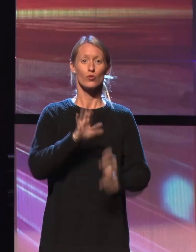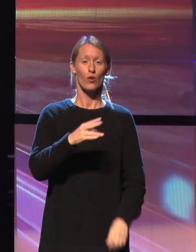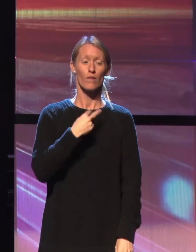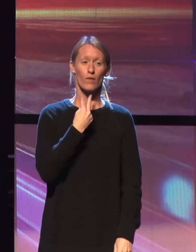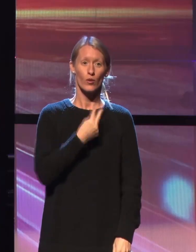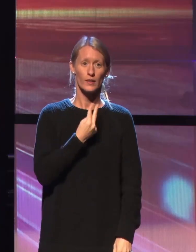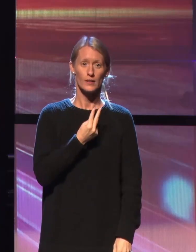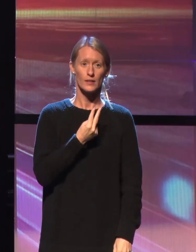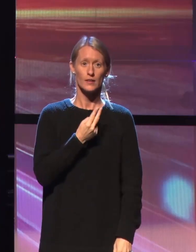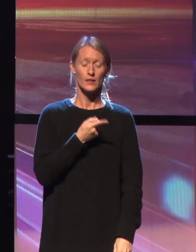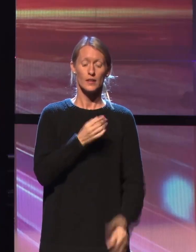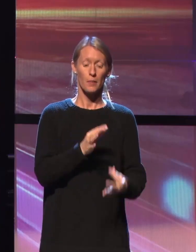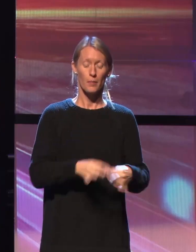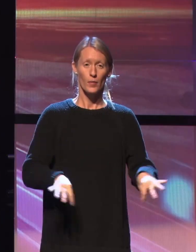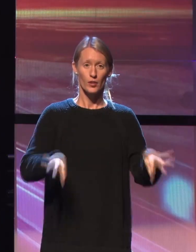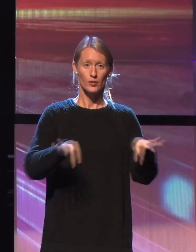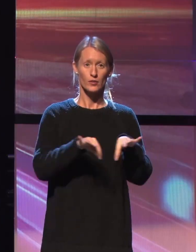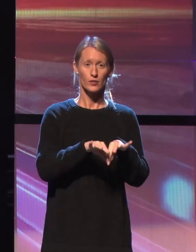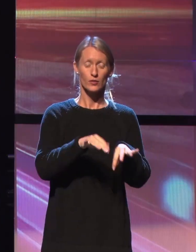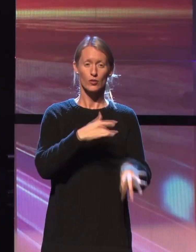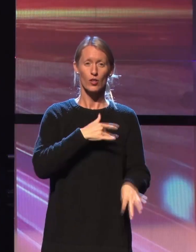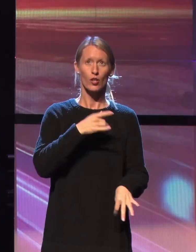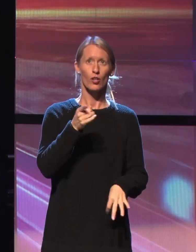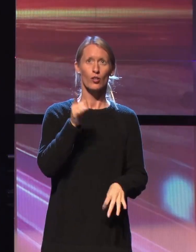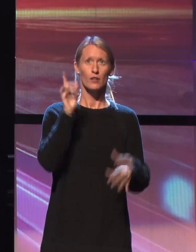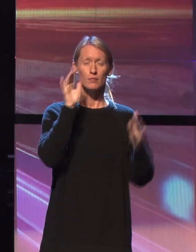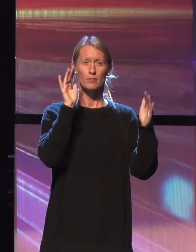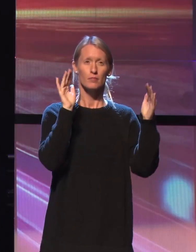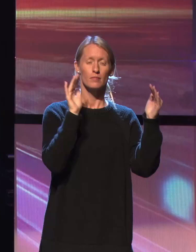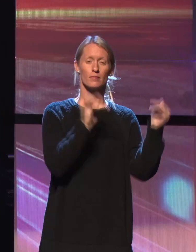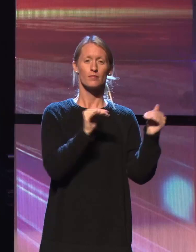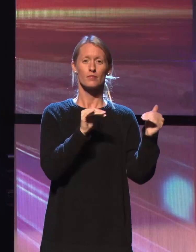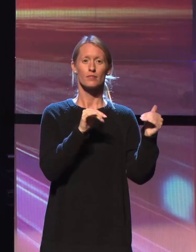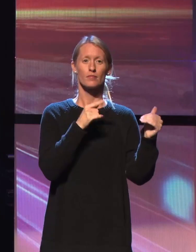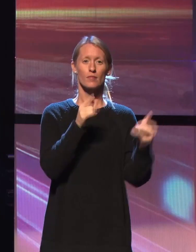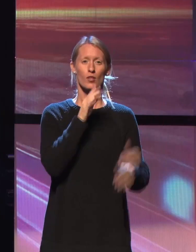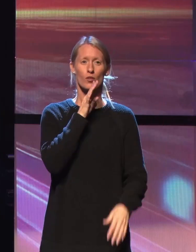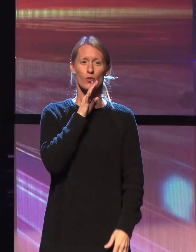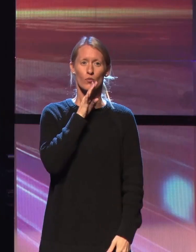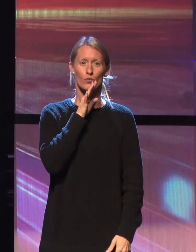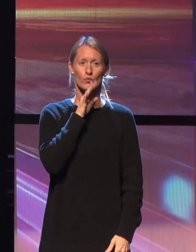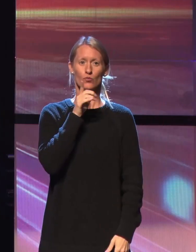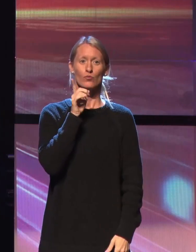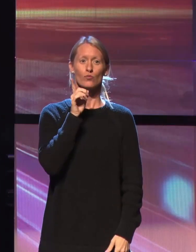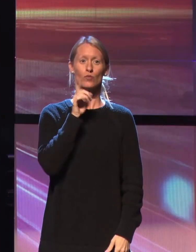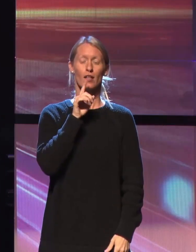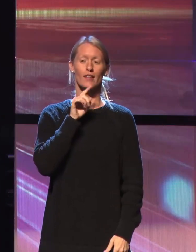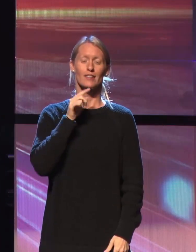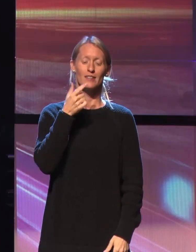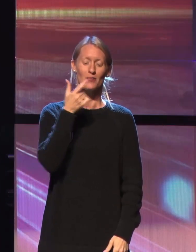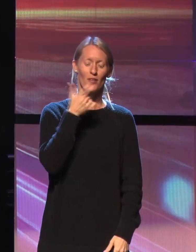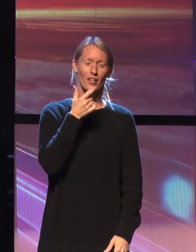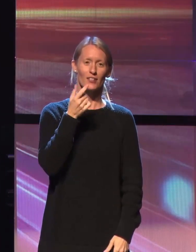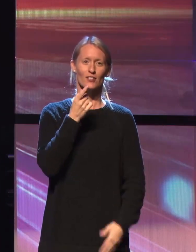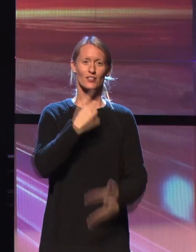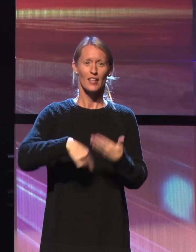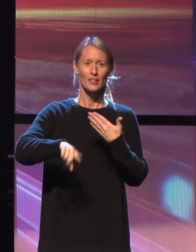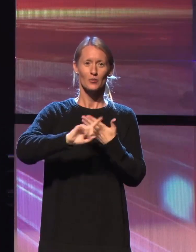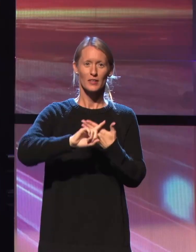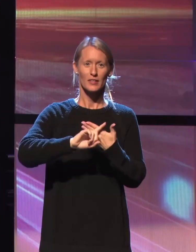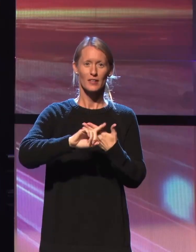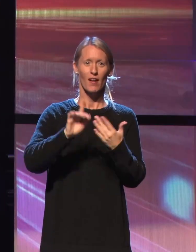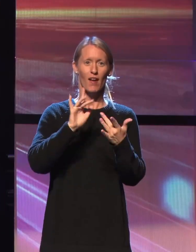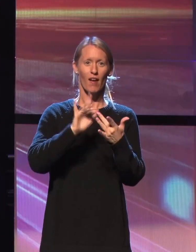perspective. And then I want to encourage you to hear the whisper of God to watch the online-only weekend next week. Stay